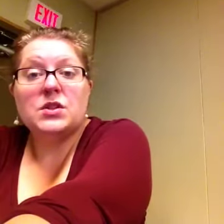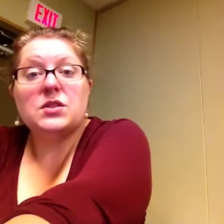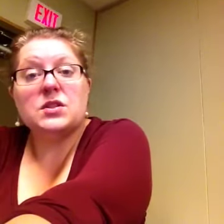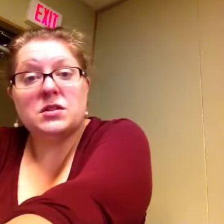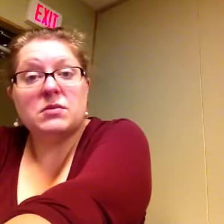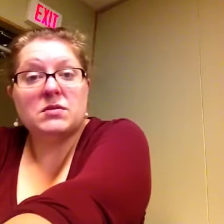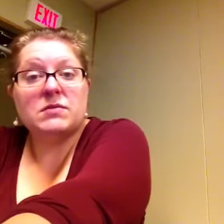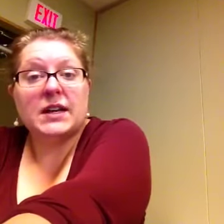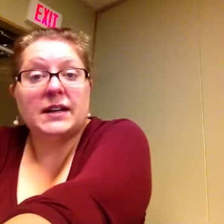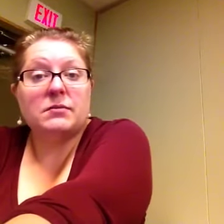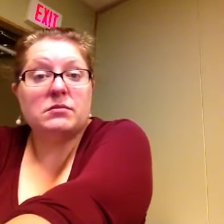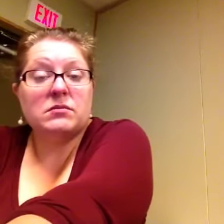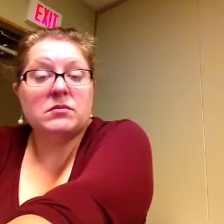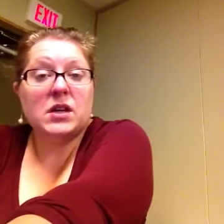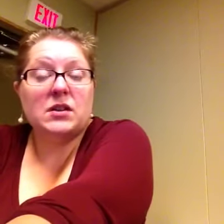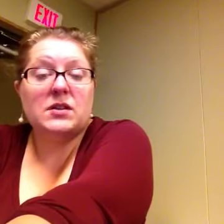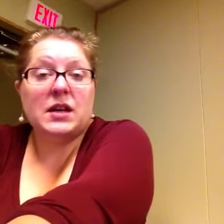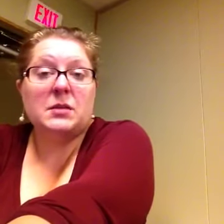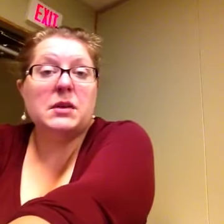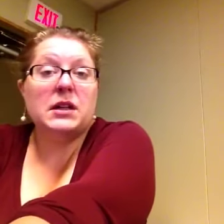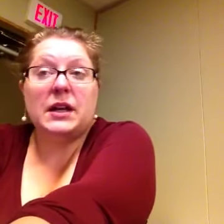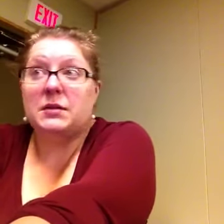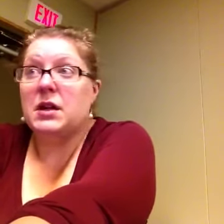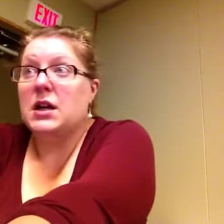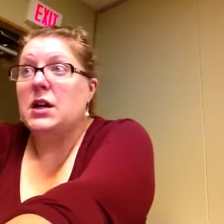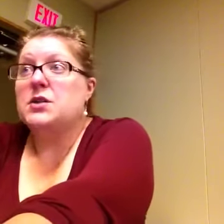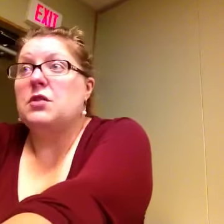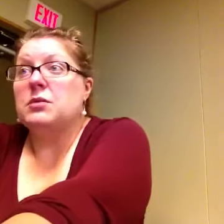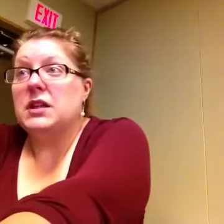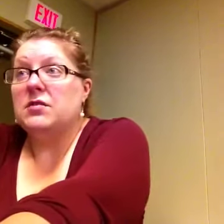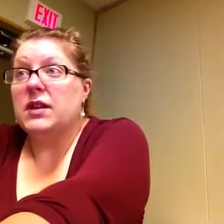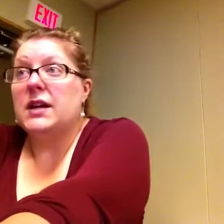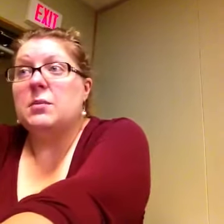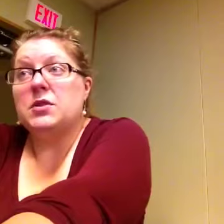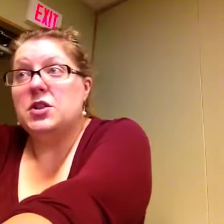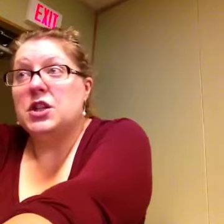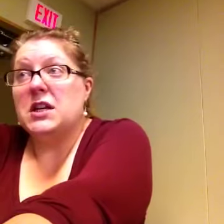the second, the middle line. So from the E flat up to the G,